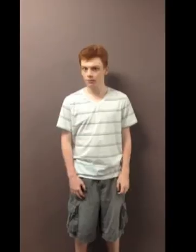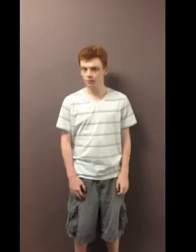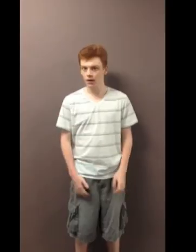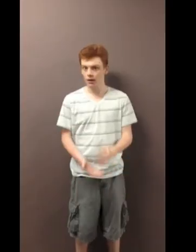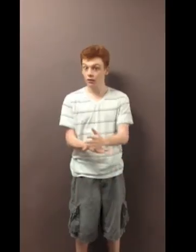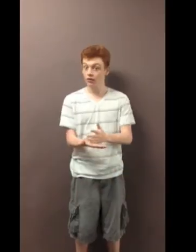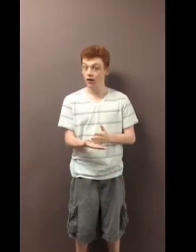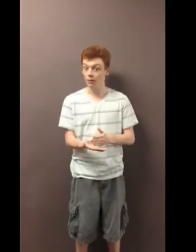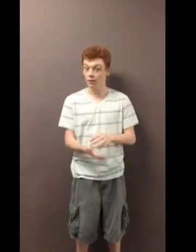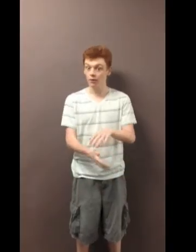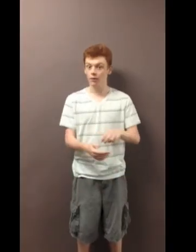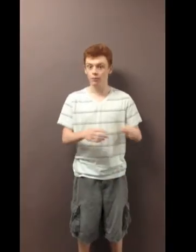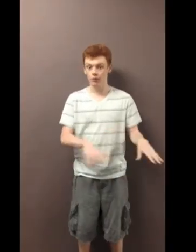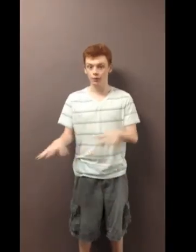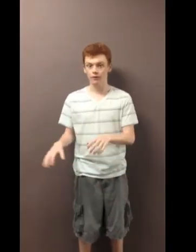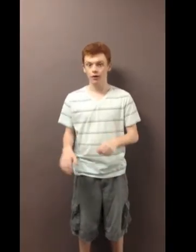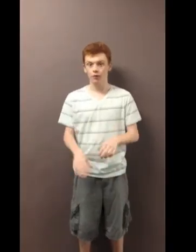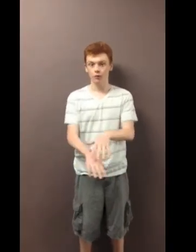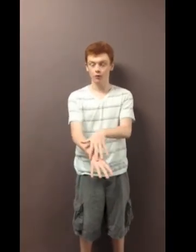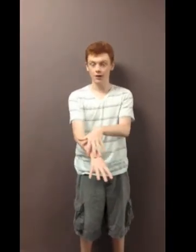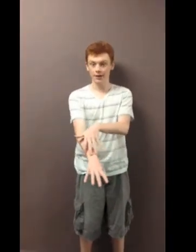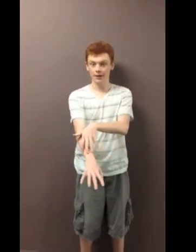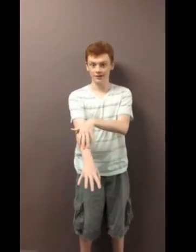Others move very slow.